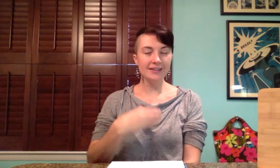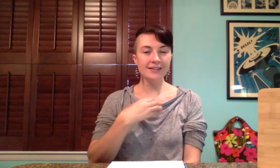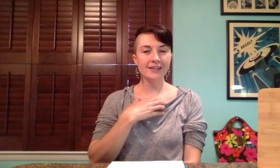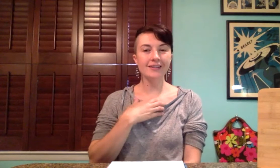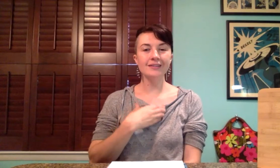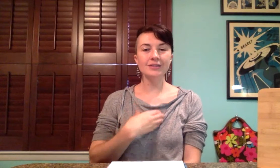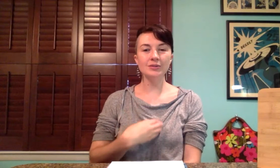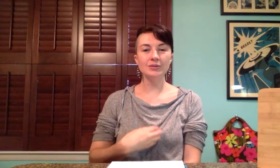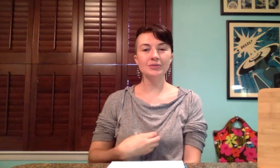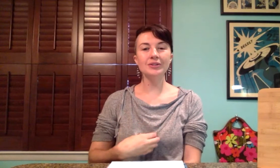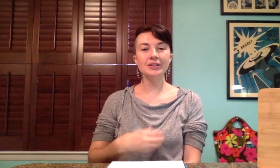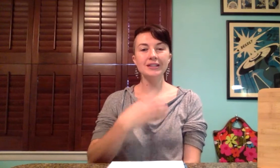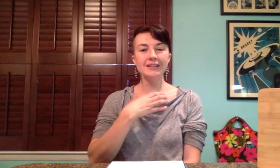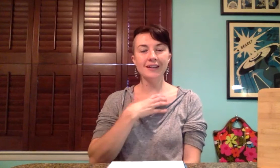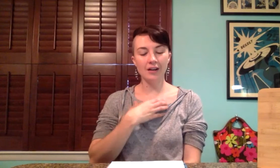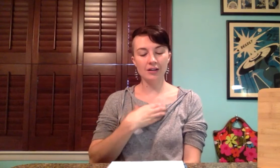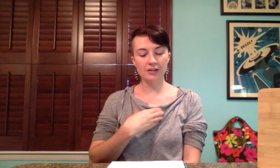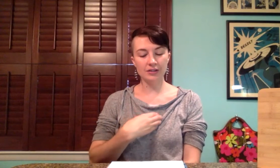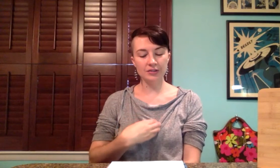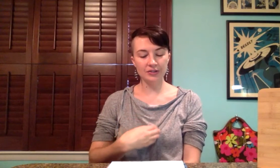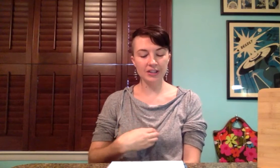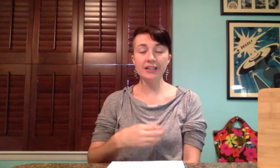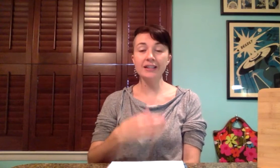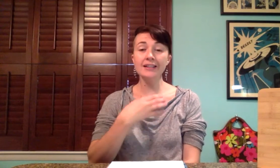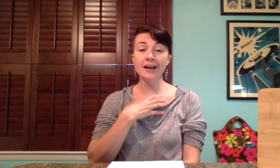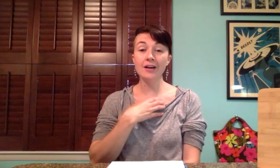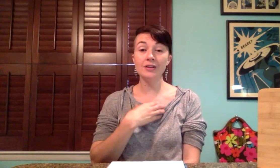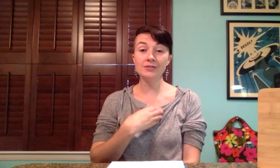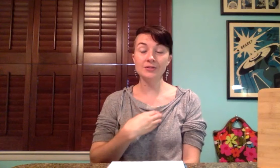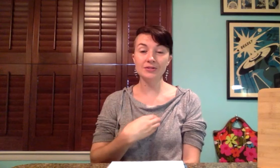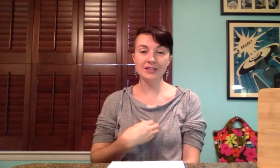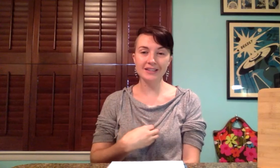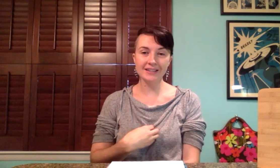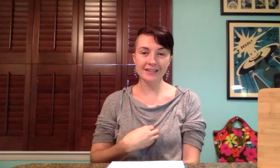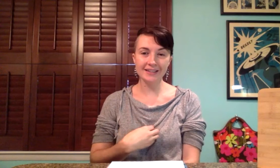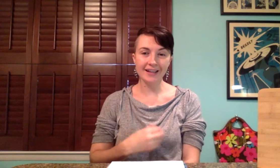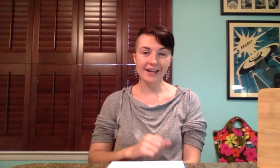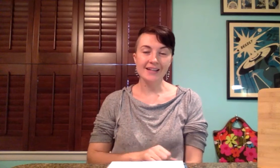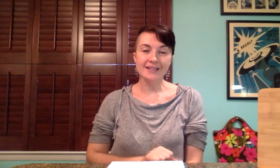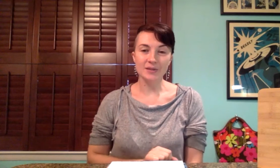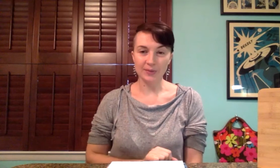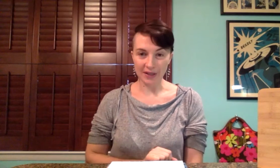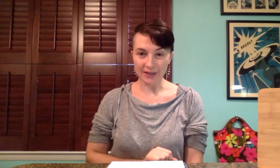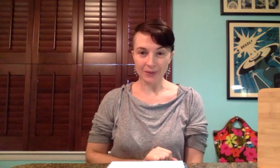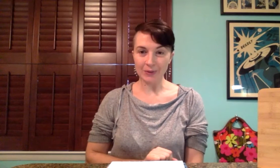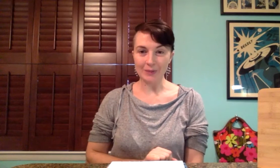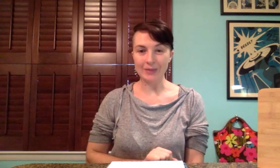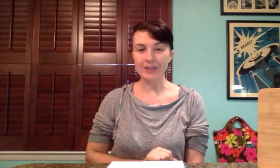hungry, hungry, hungry, hungry. So if we're hungry, we might want